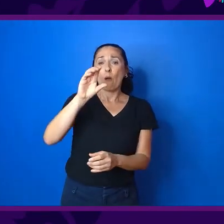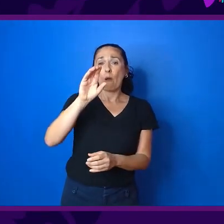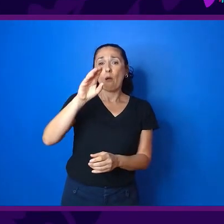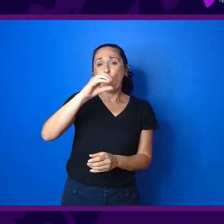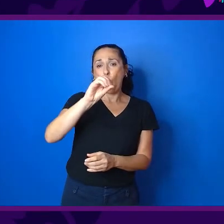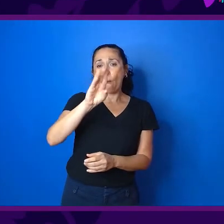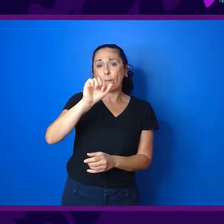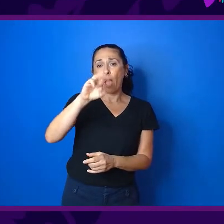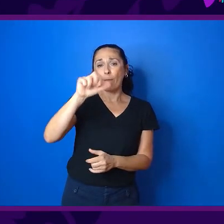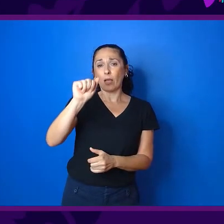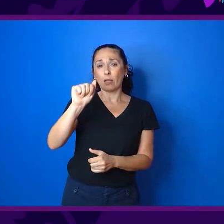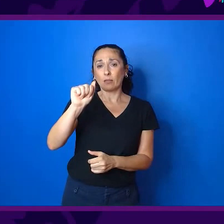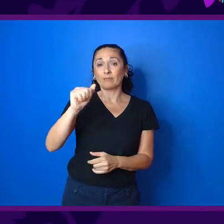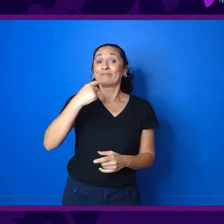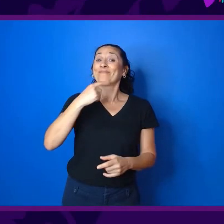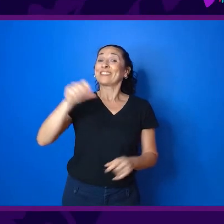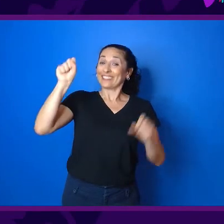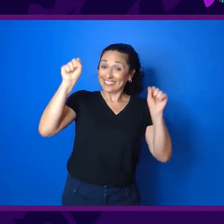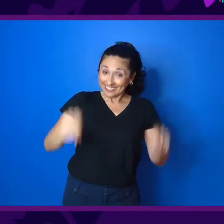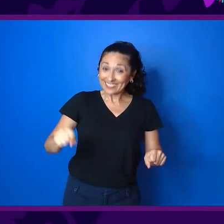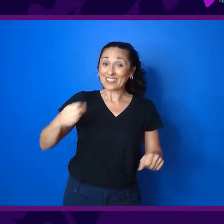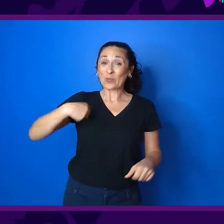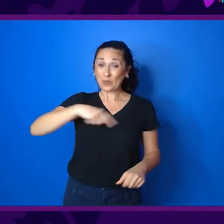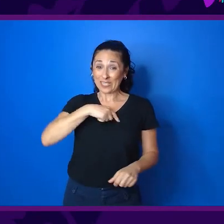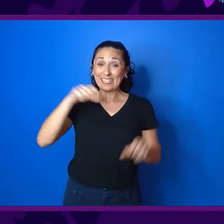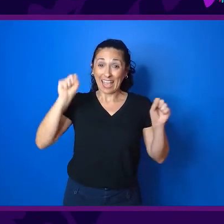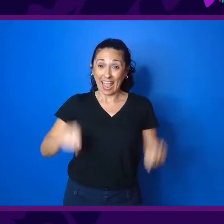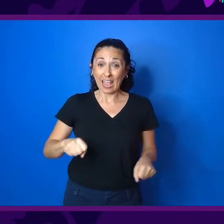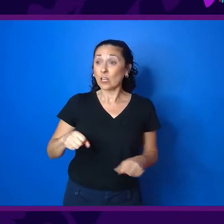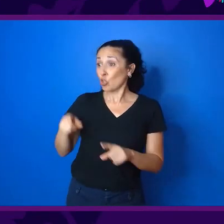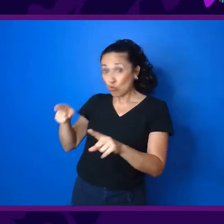can. Have you heard President Obama